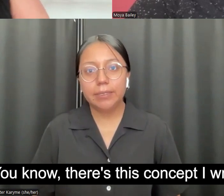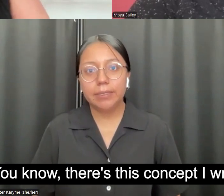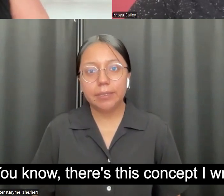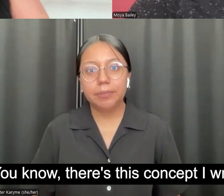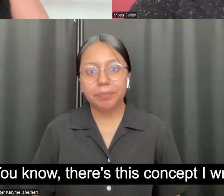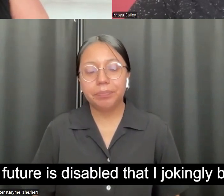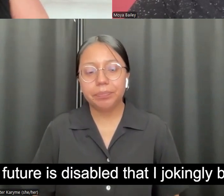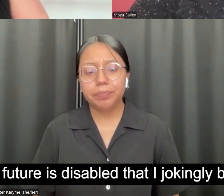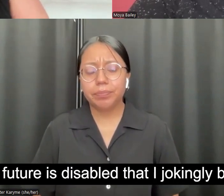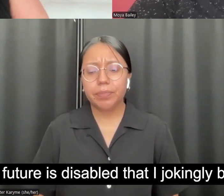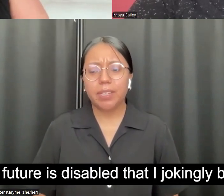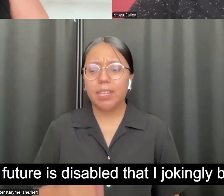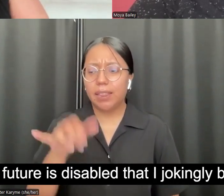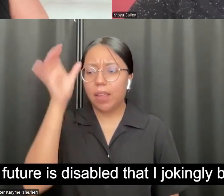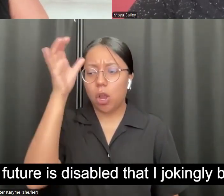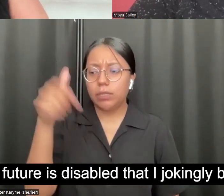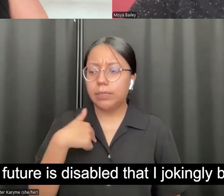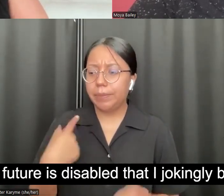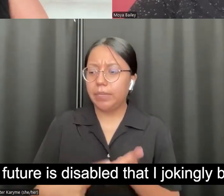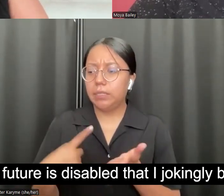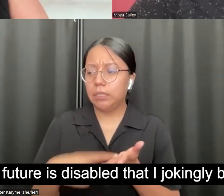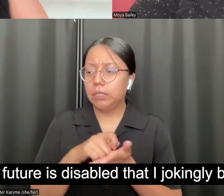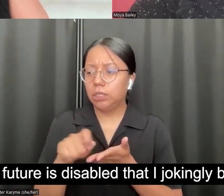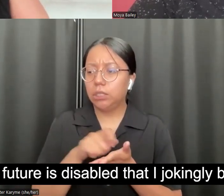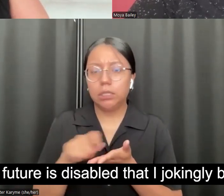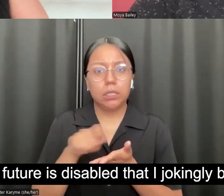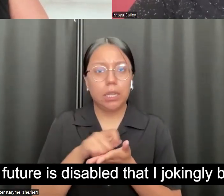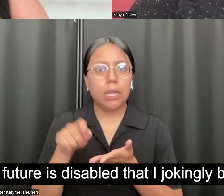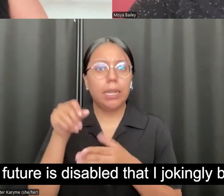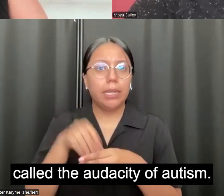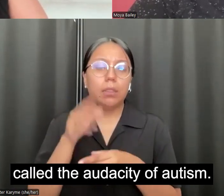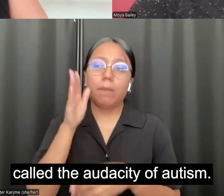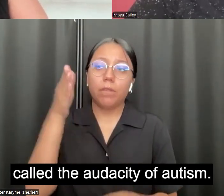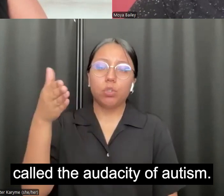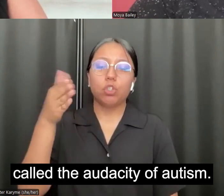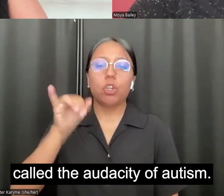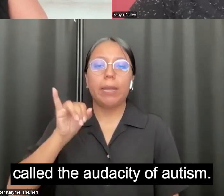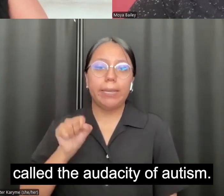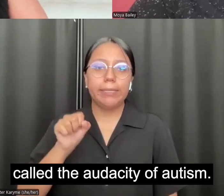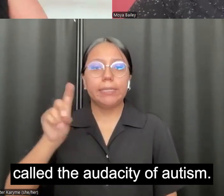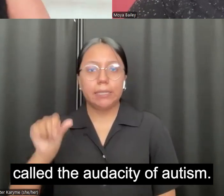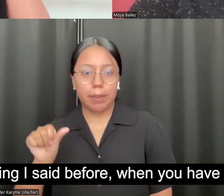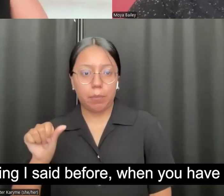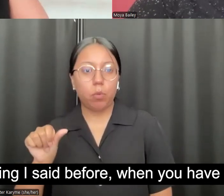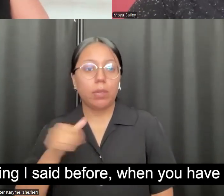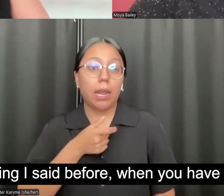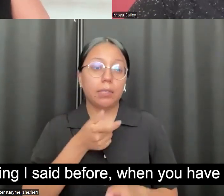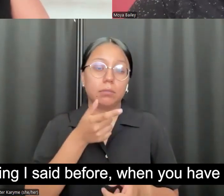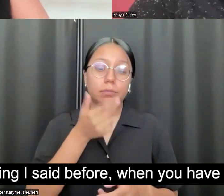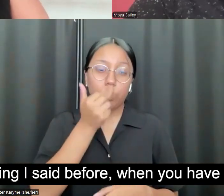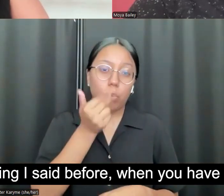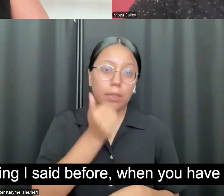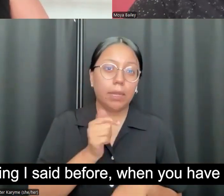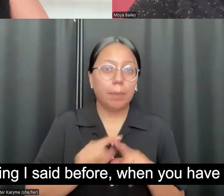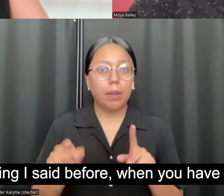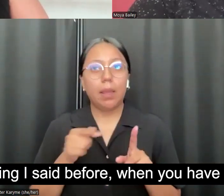There's this concept I wrote about in The Future is Disabled that I jokingly but not call the audacity of autism, where I'm just like, it's that